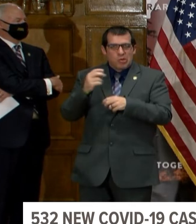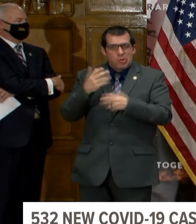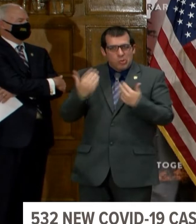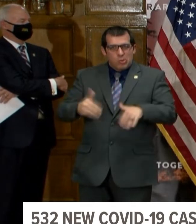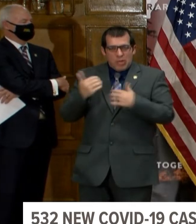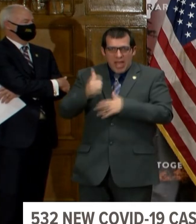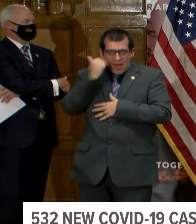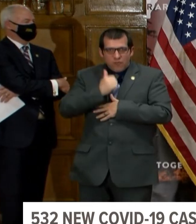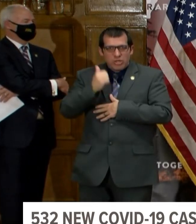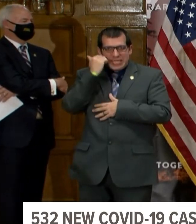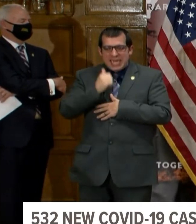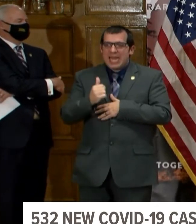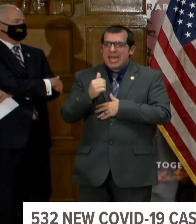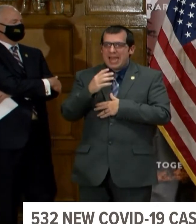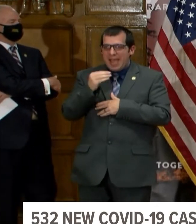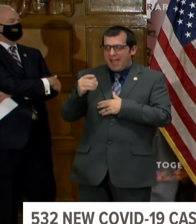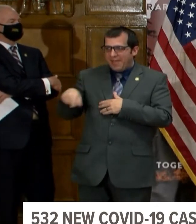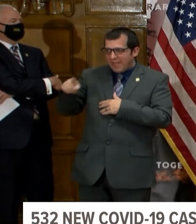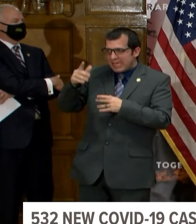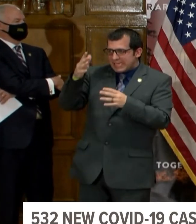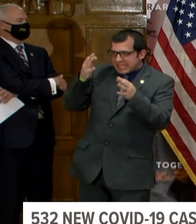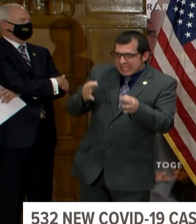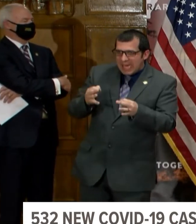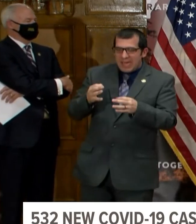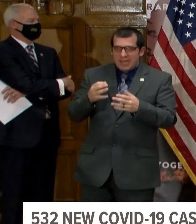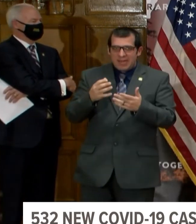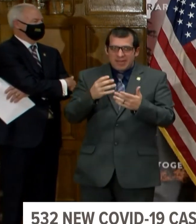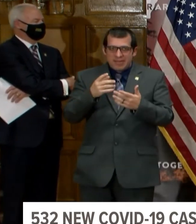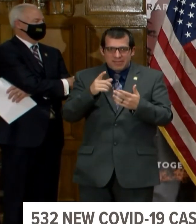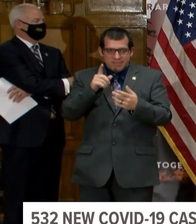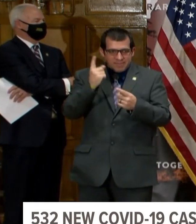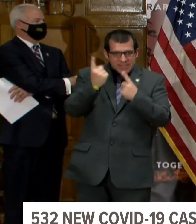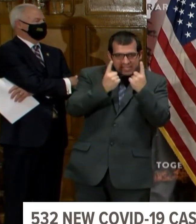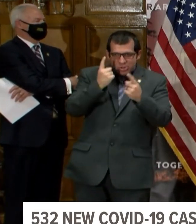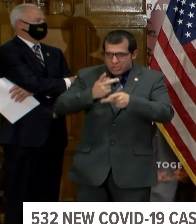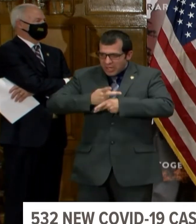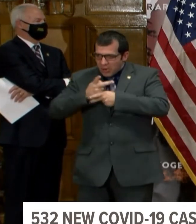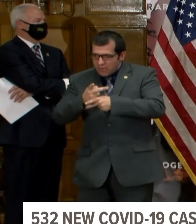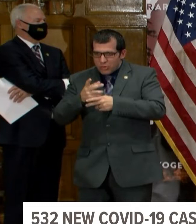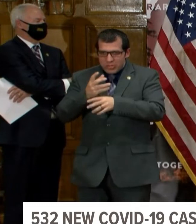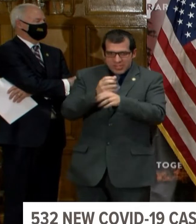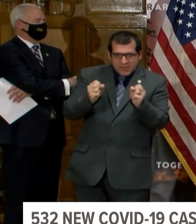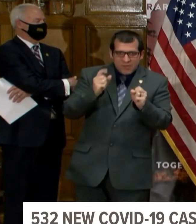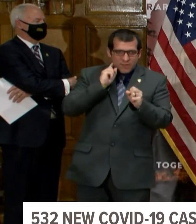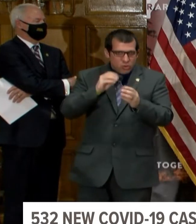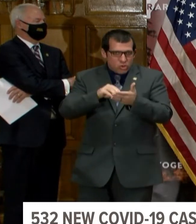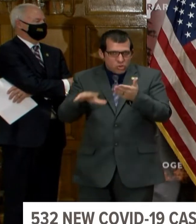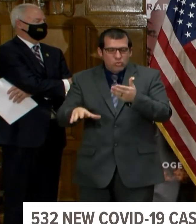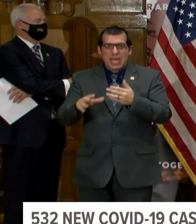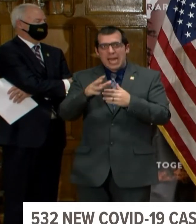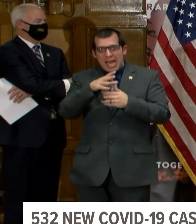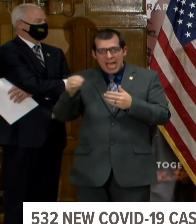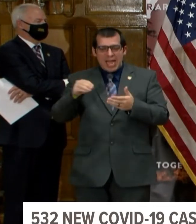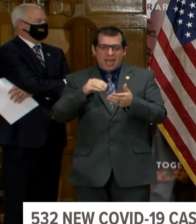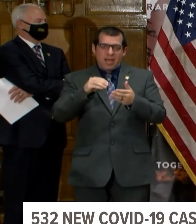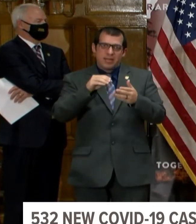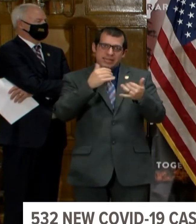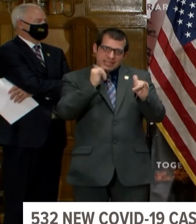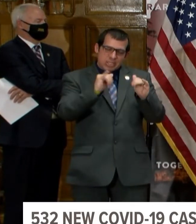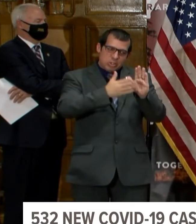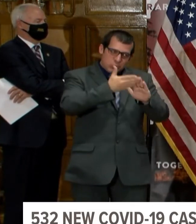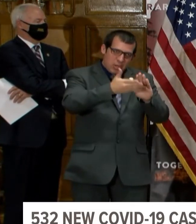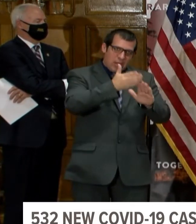make decisions that take into account safety and care for students, but also balancing that with students' academic